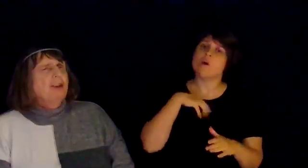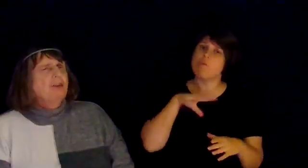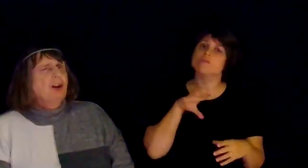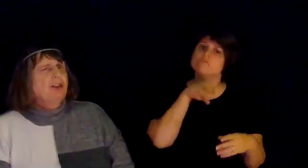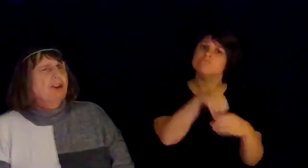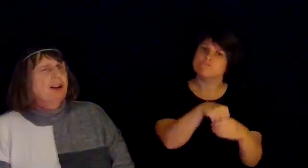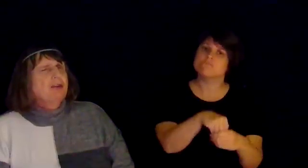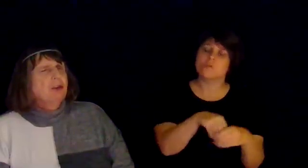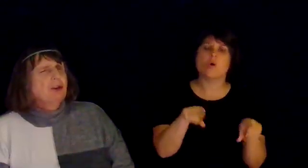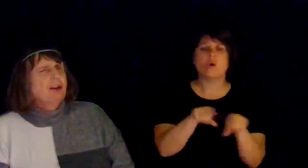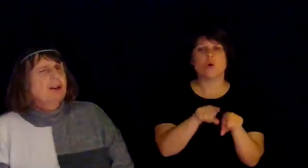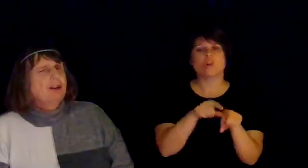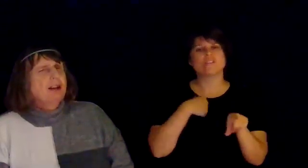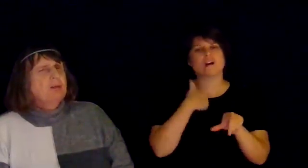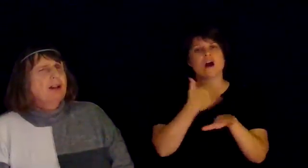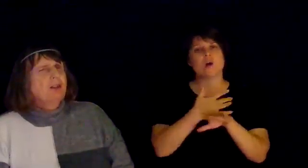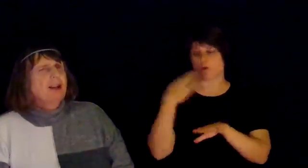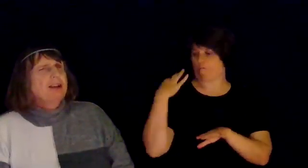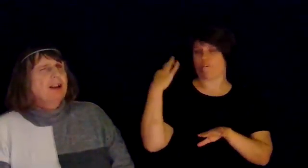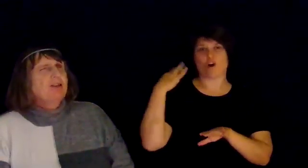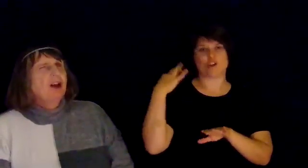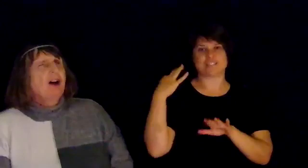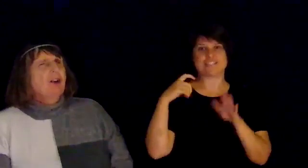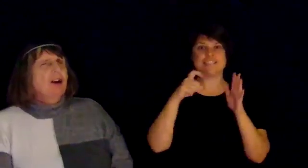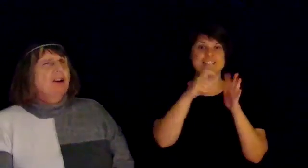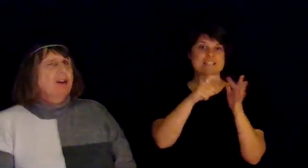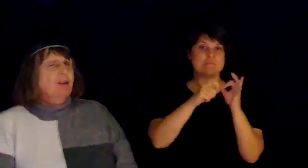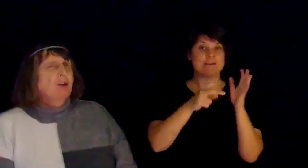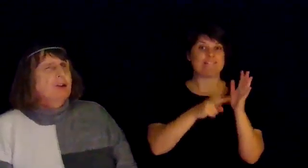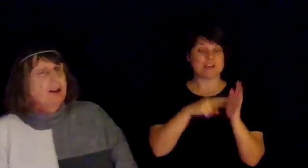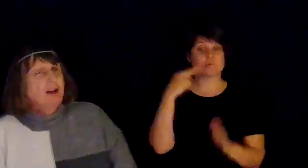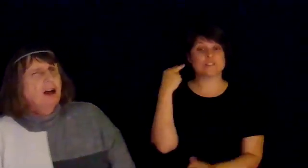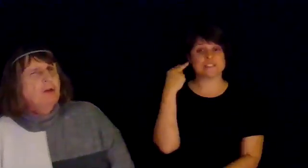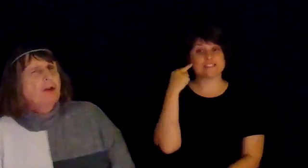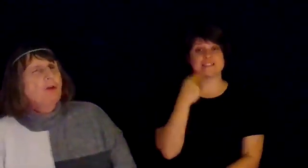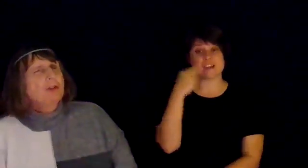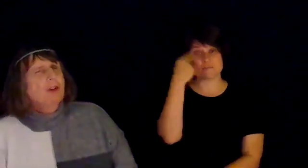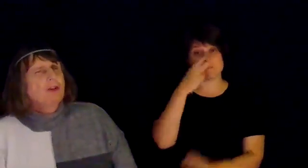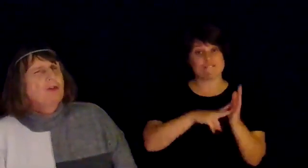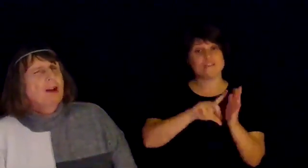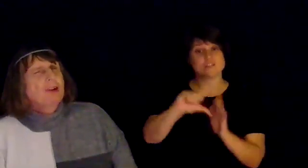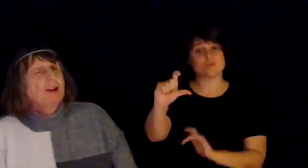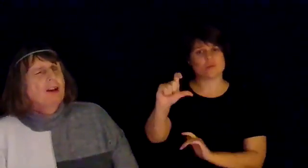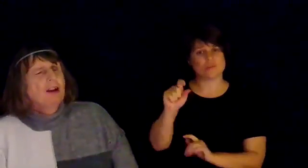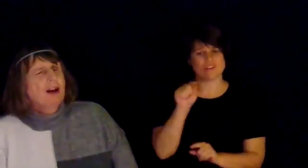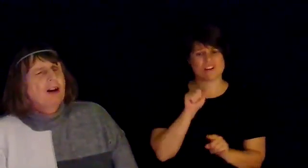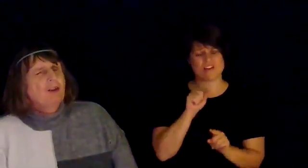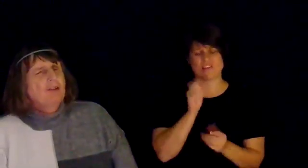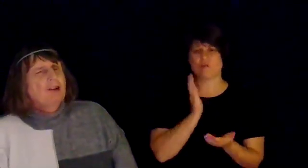and working volunteer for DBV, Deafblind Victoria, was also